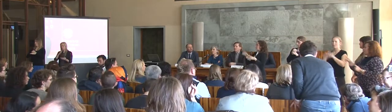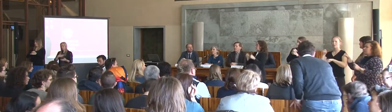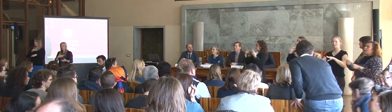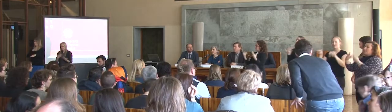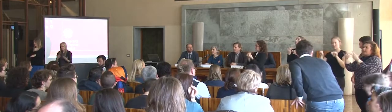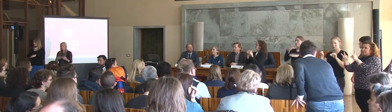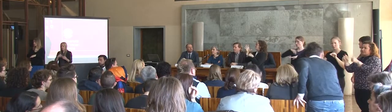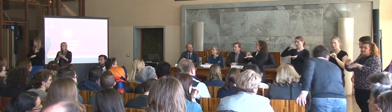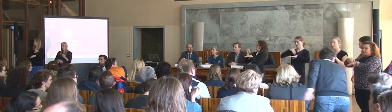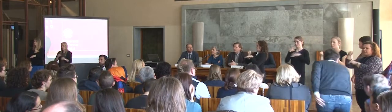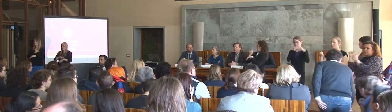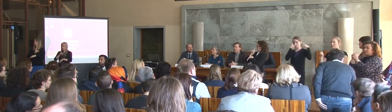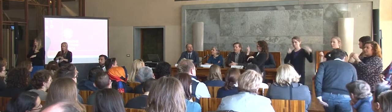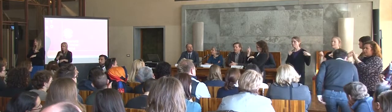to